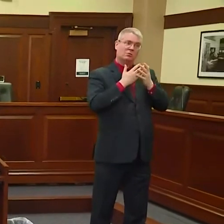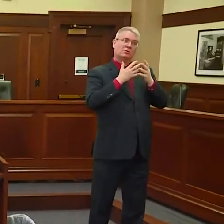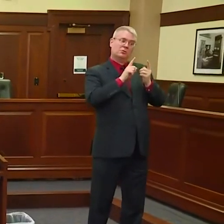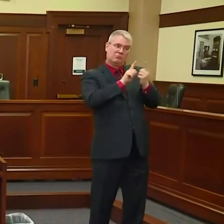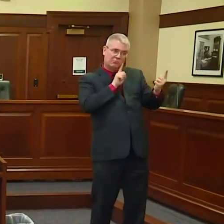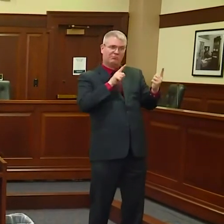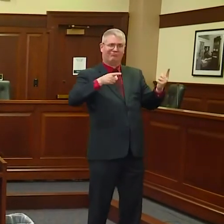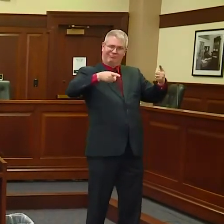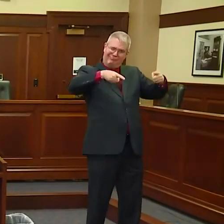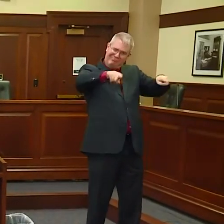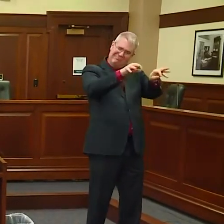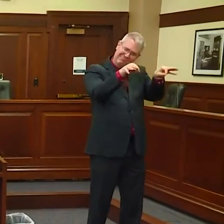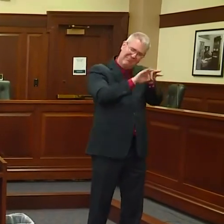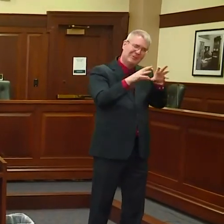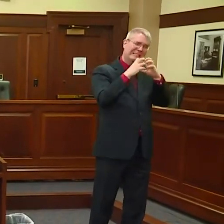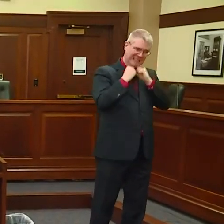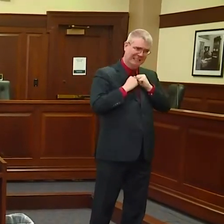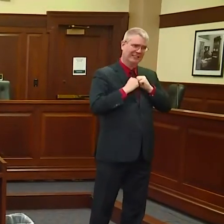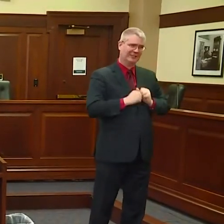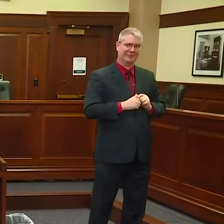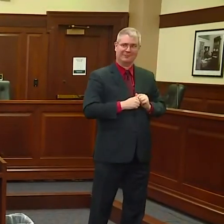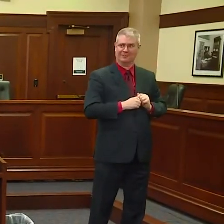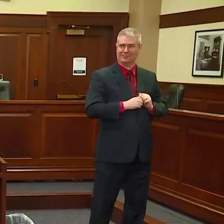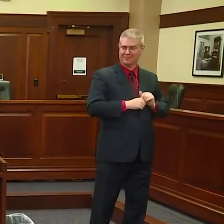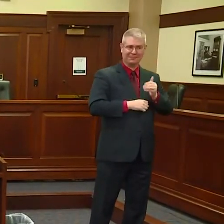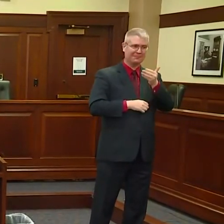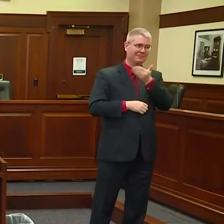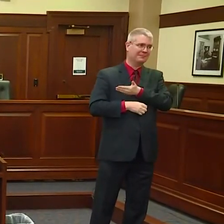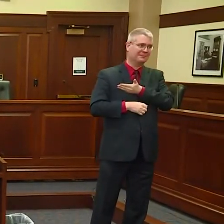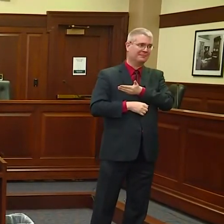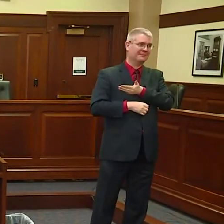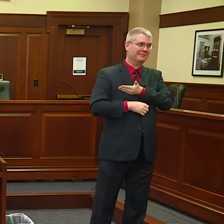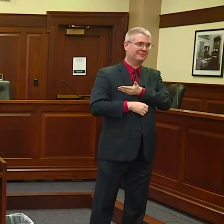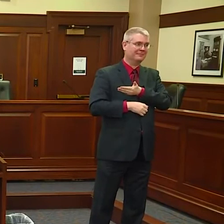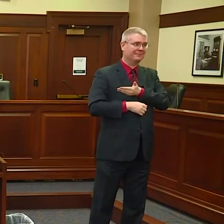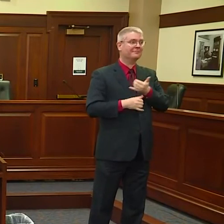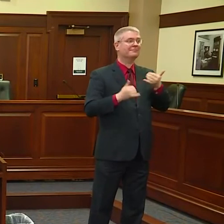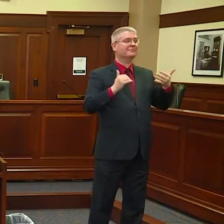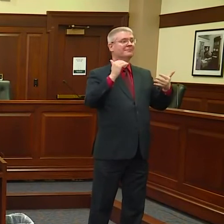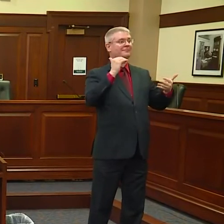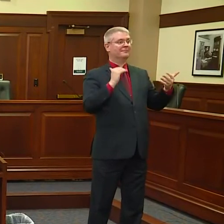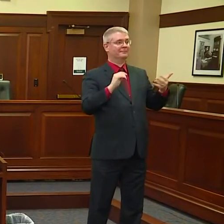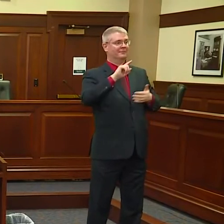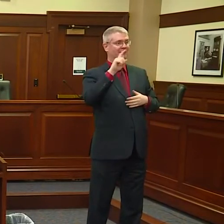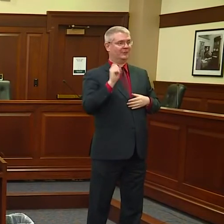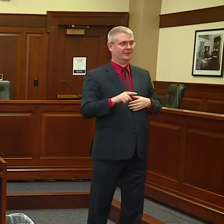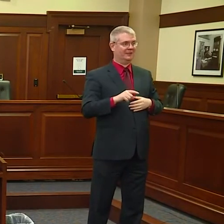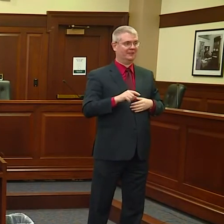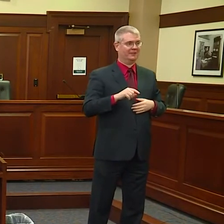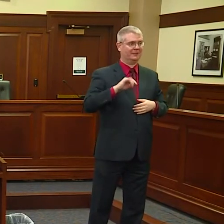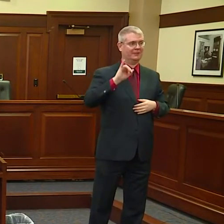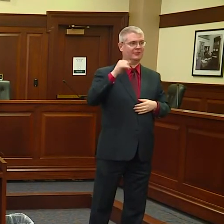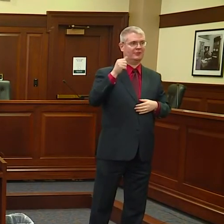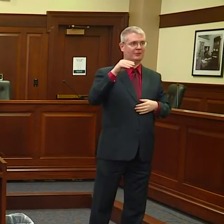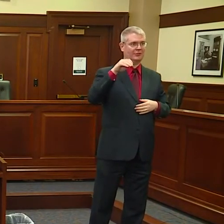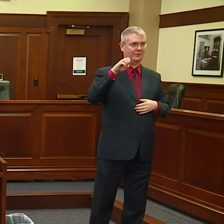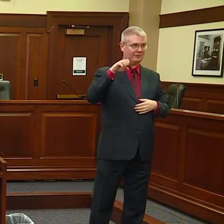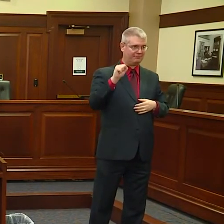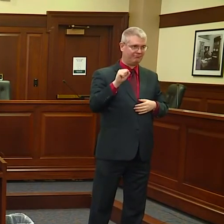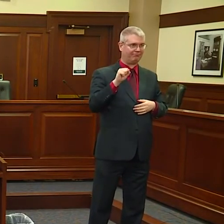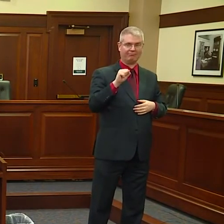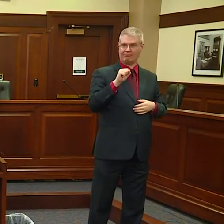Governor James Dawson on Zoom. Hi, James on Zoom. Hey, Governor. I was hoping to go back to last